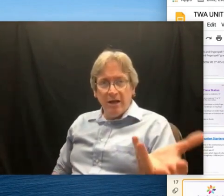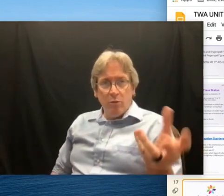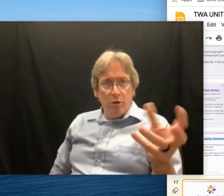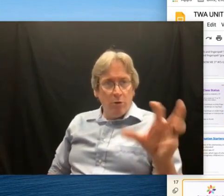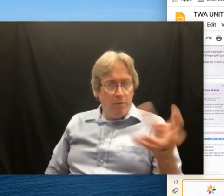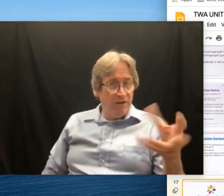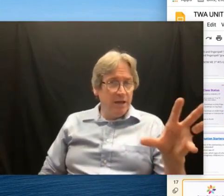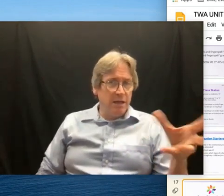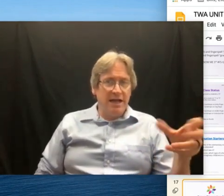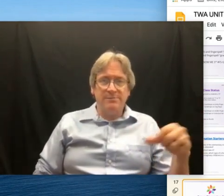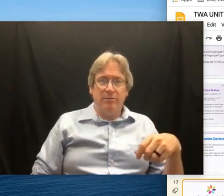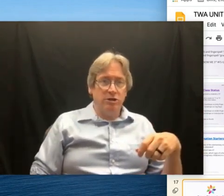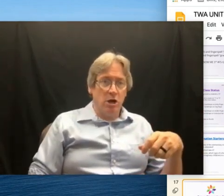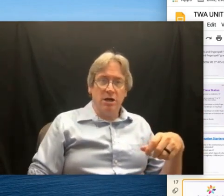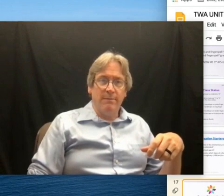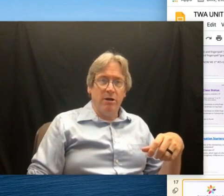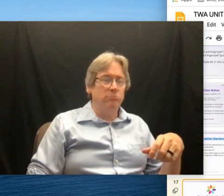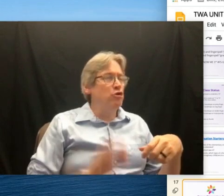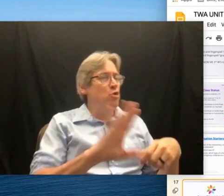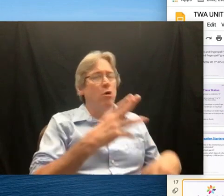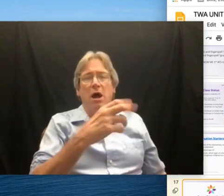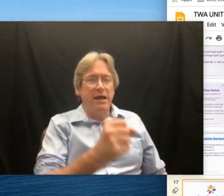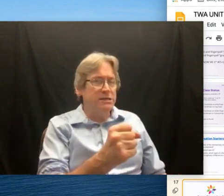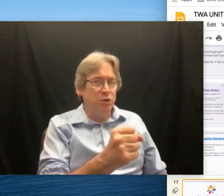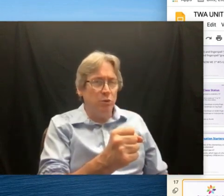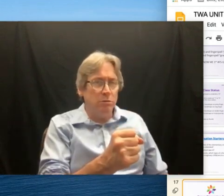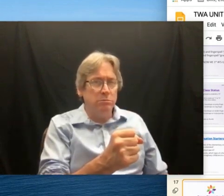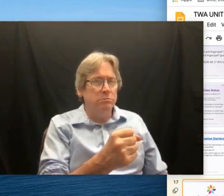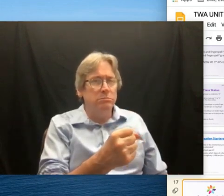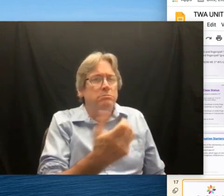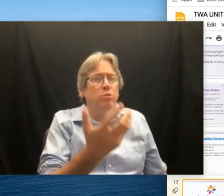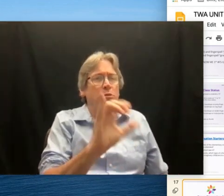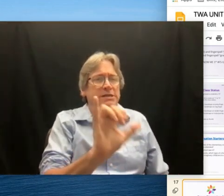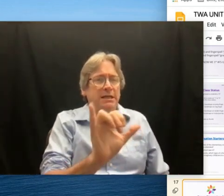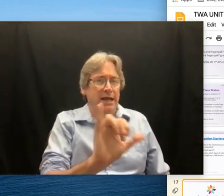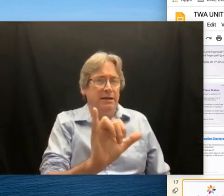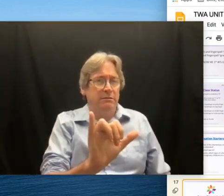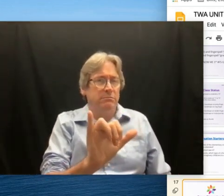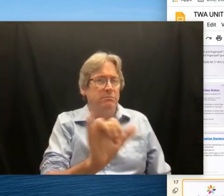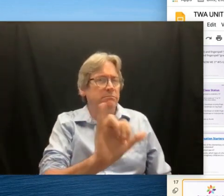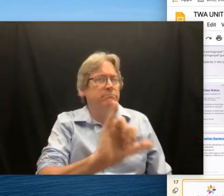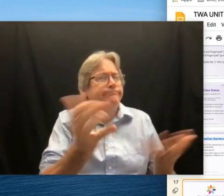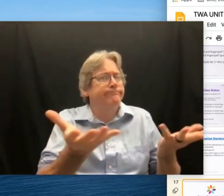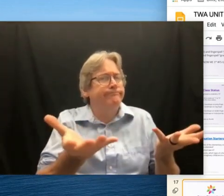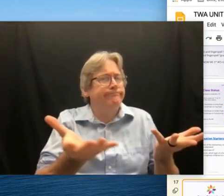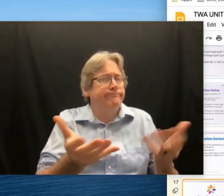Here we'll hopefully in class be able to talk about your high school. What was it like?